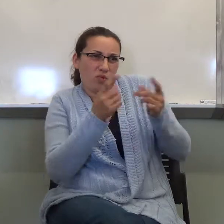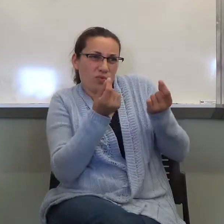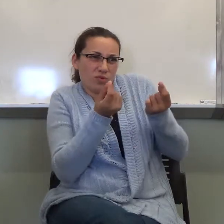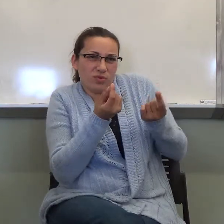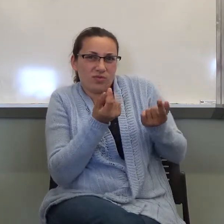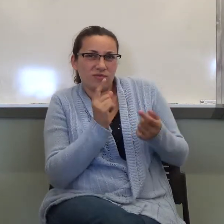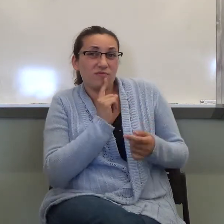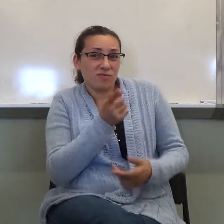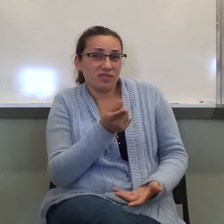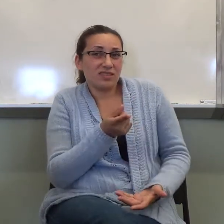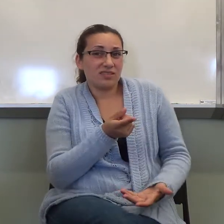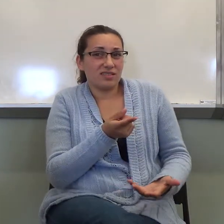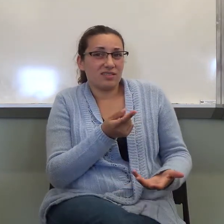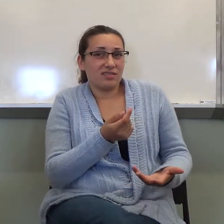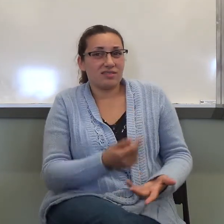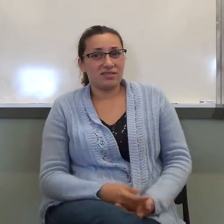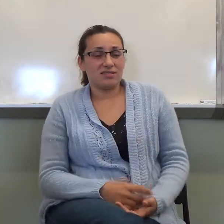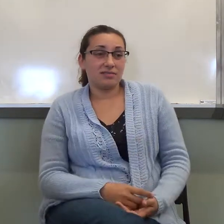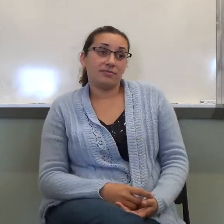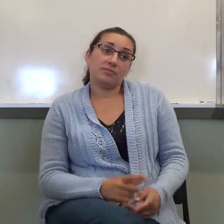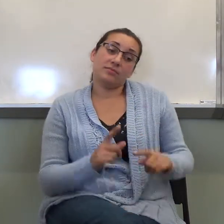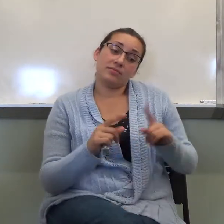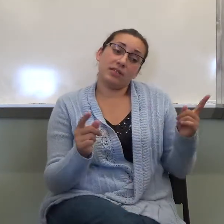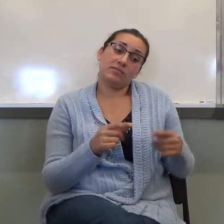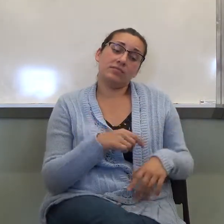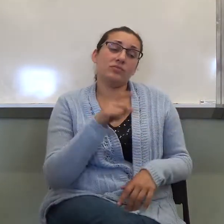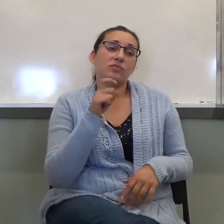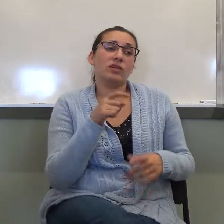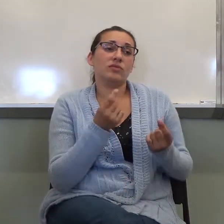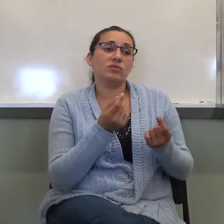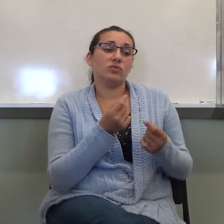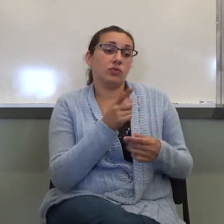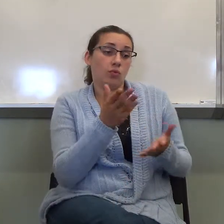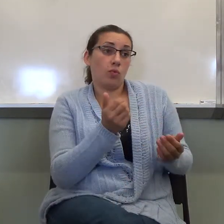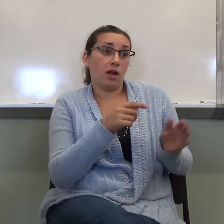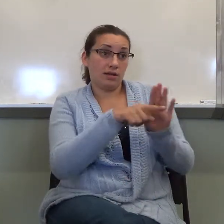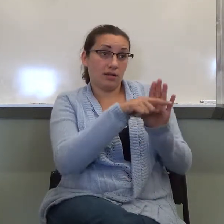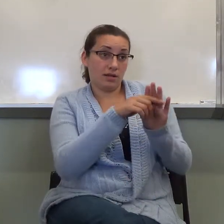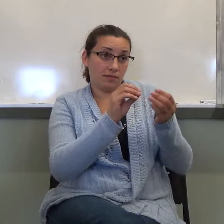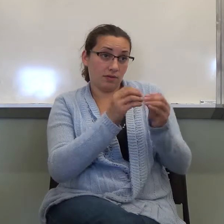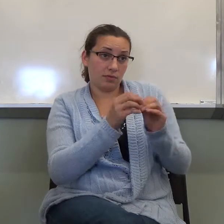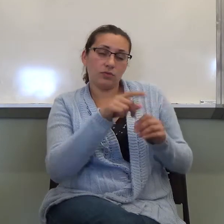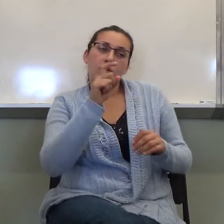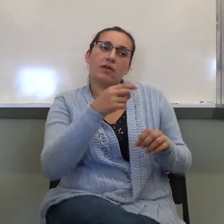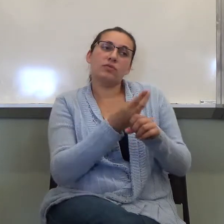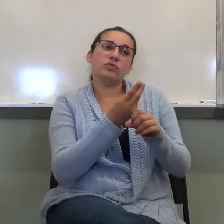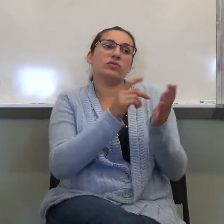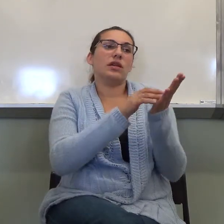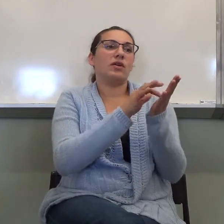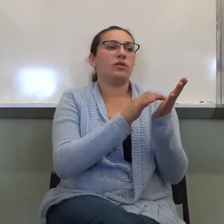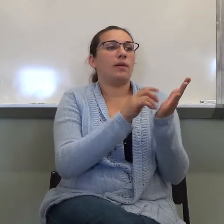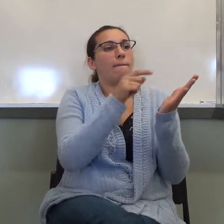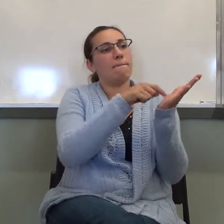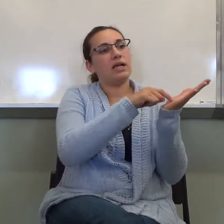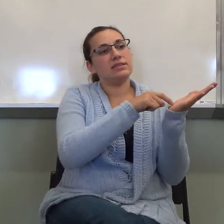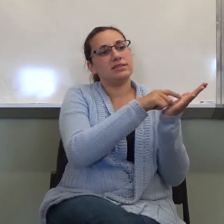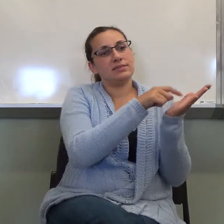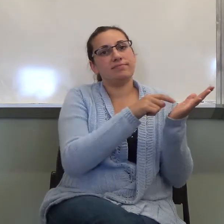really. But that's what you have to do if you're dealing with negative numbers. So, saying I'll do it on the calculator, well, yeah, if you